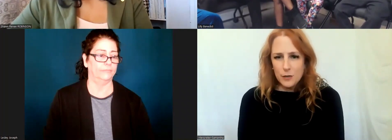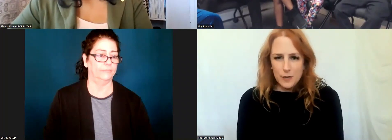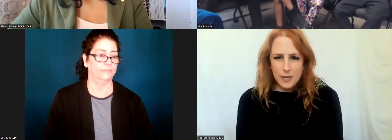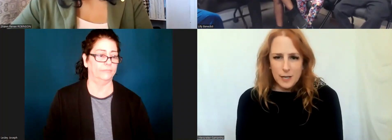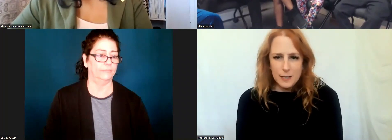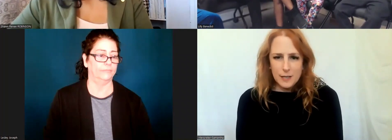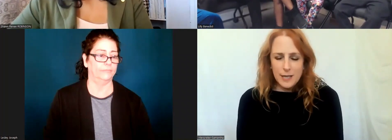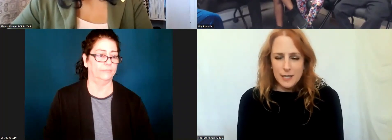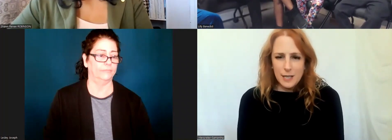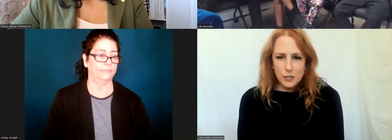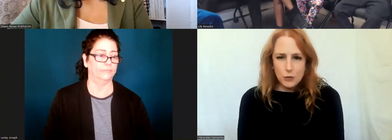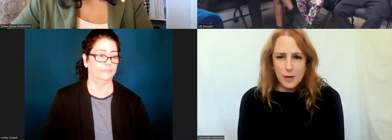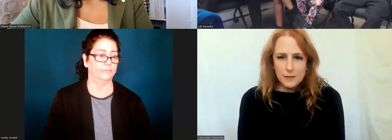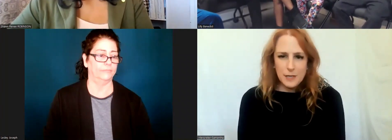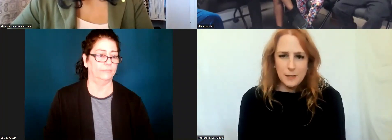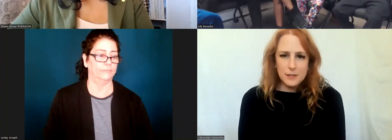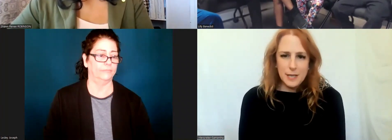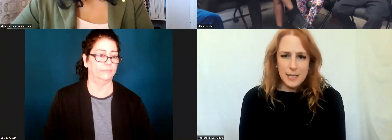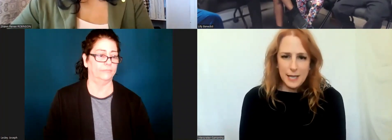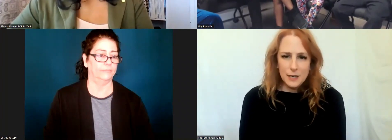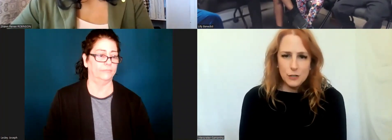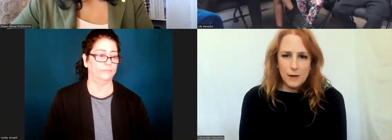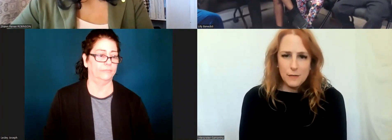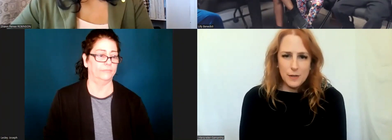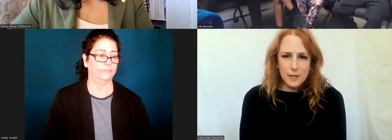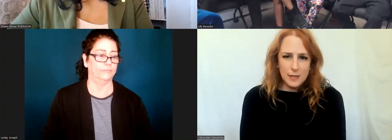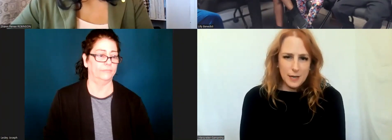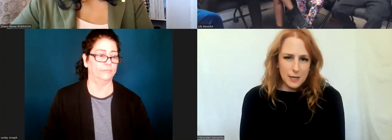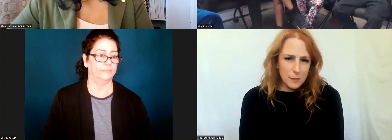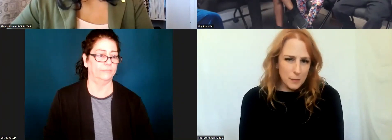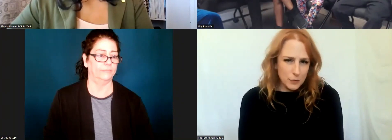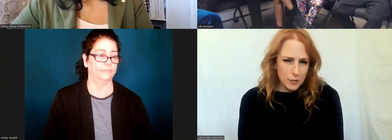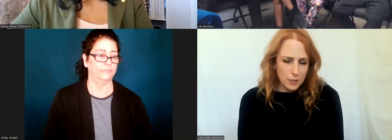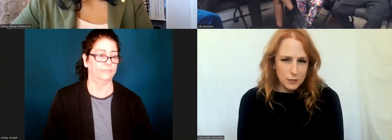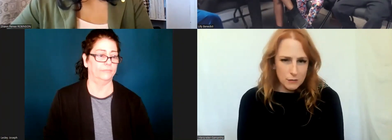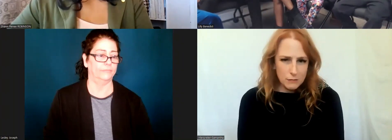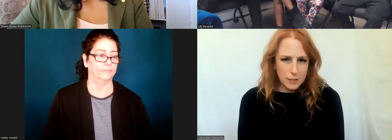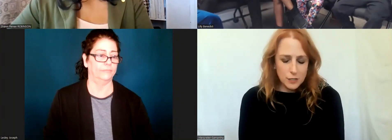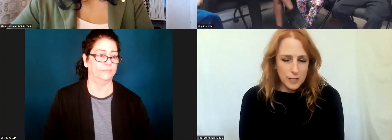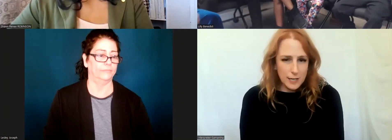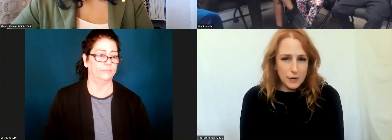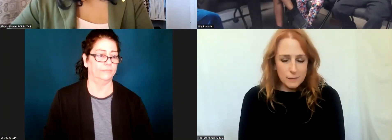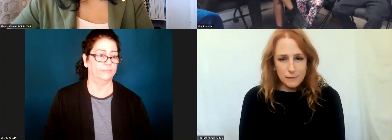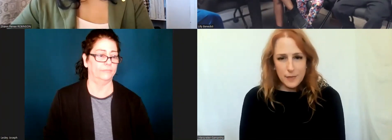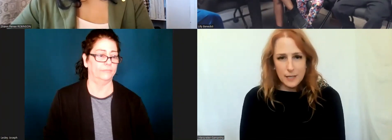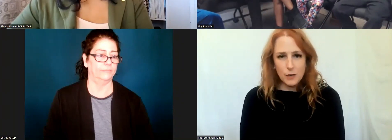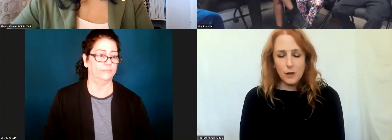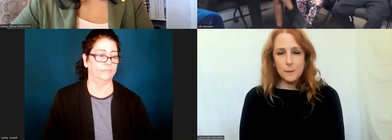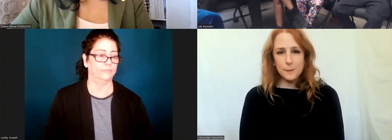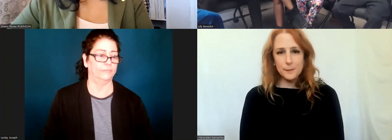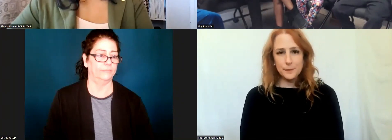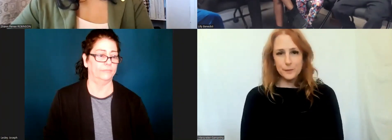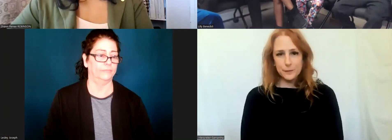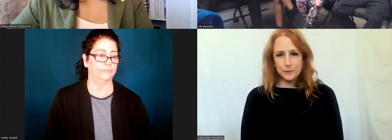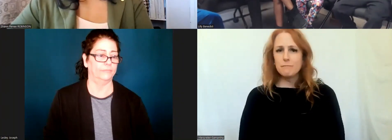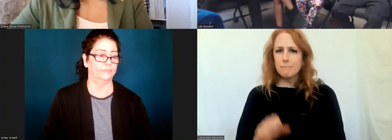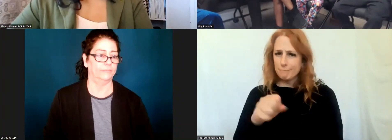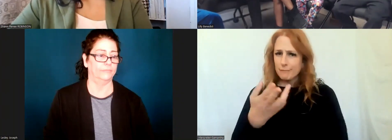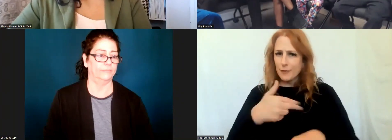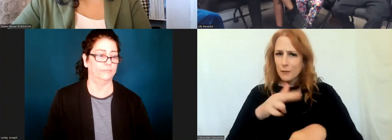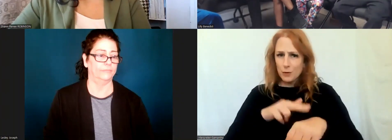they are unique, and that they do have skills, and they can do everything that a hearing person can do. They just can't hear, and that's all.